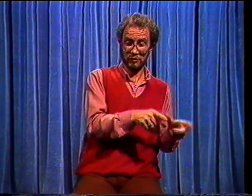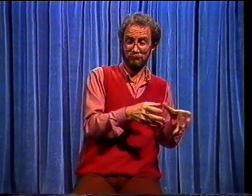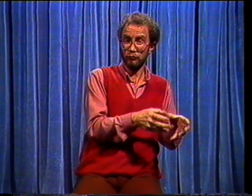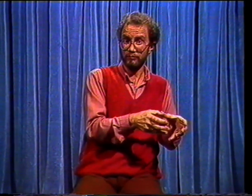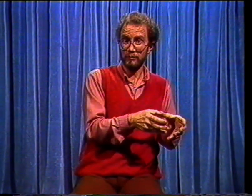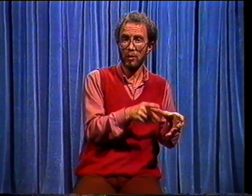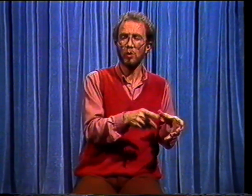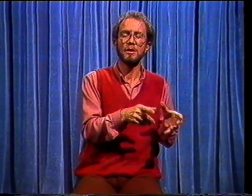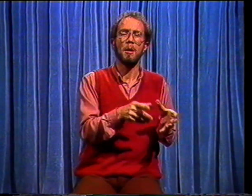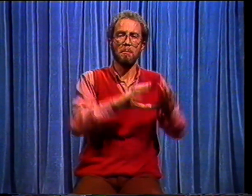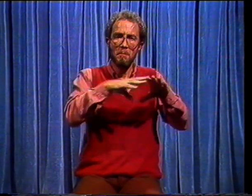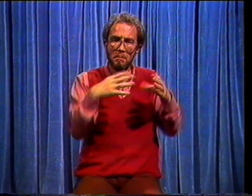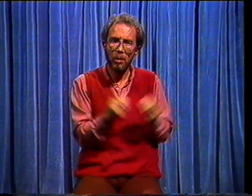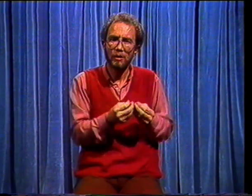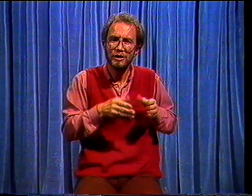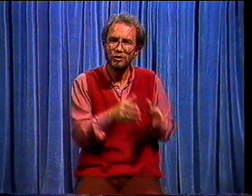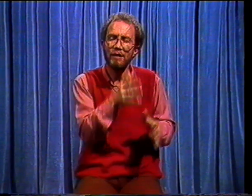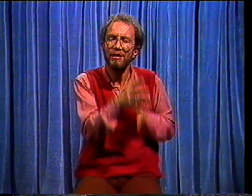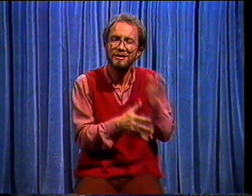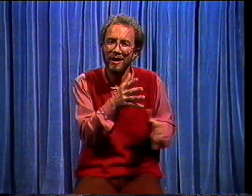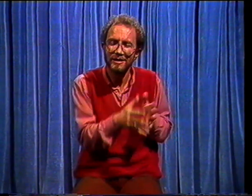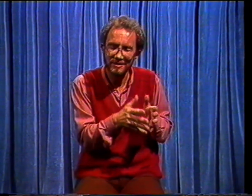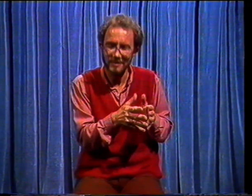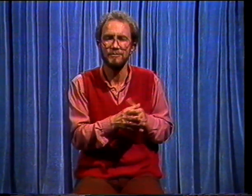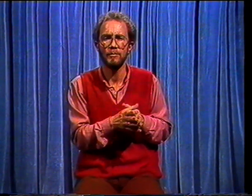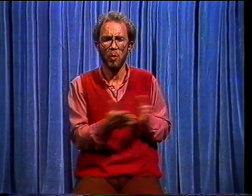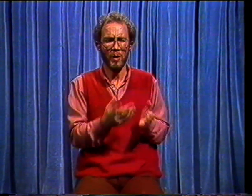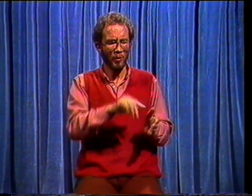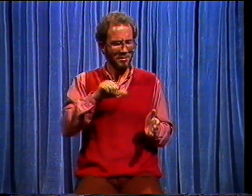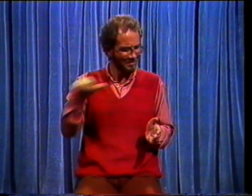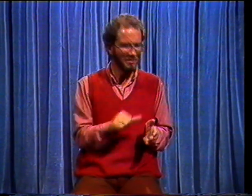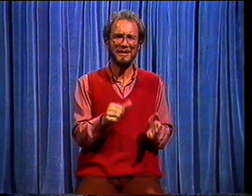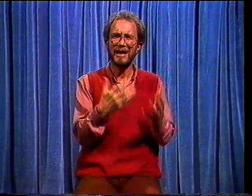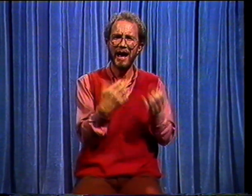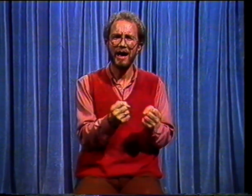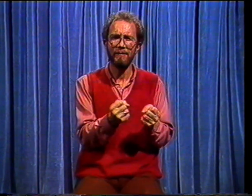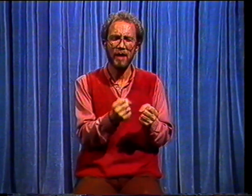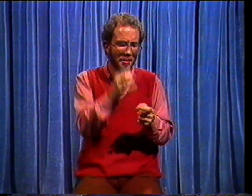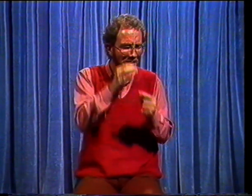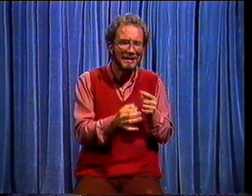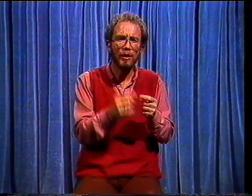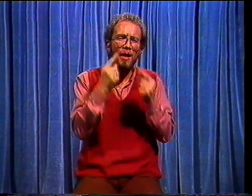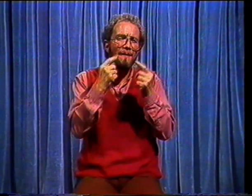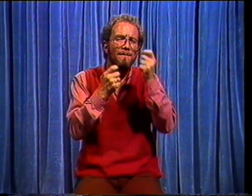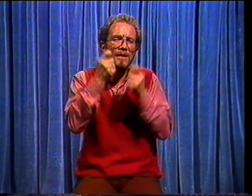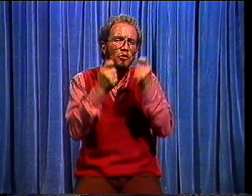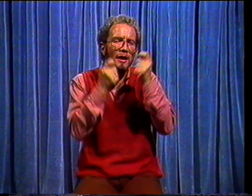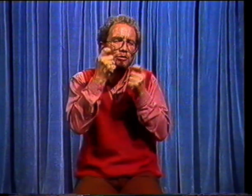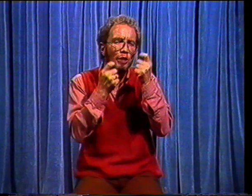features. In the first group, there were multi-channel signs, where we must have a particular facial